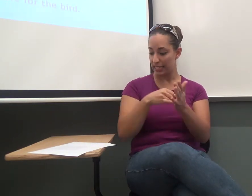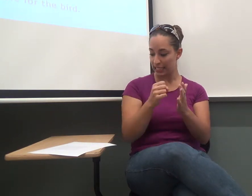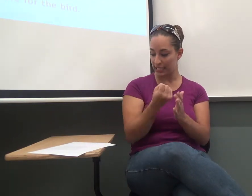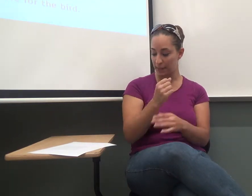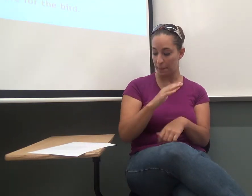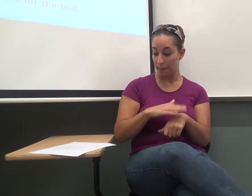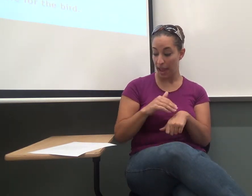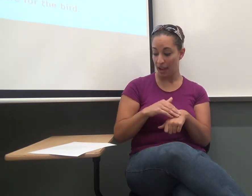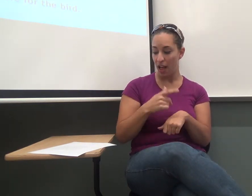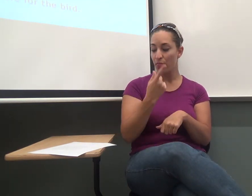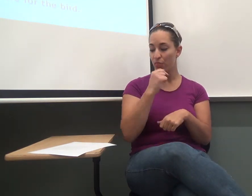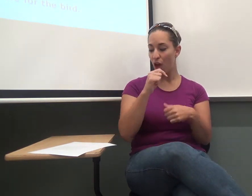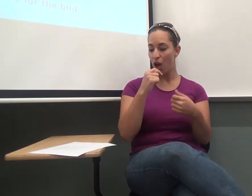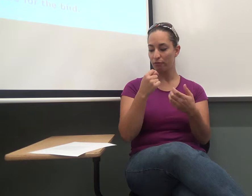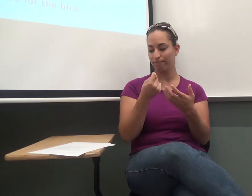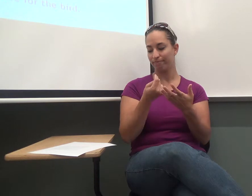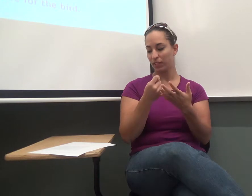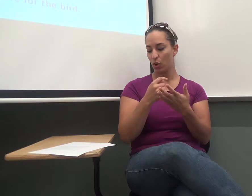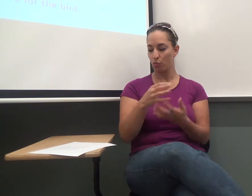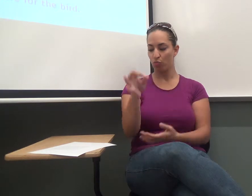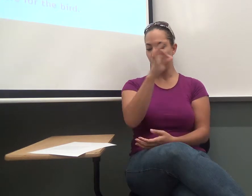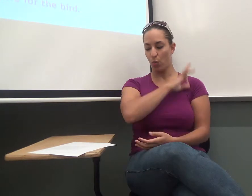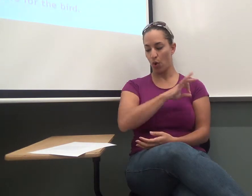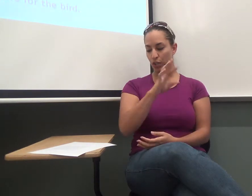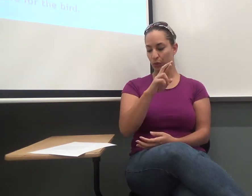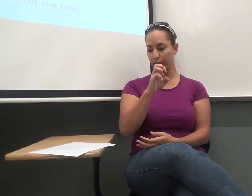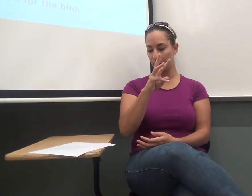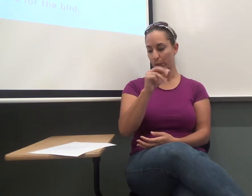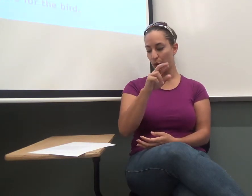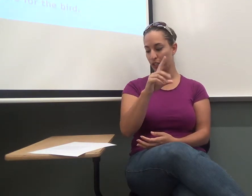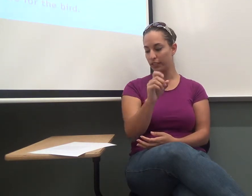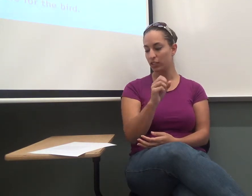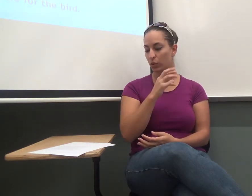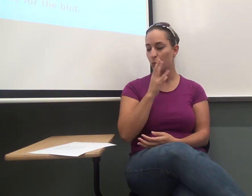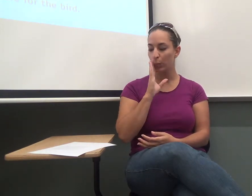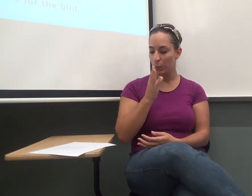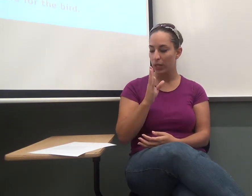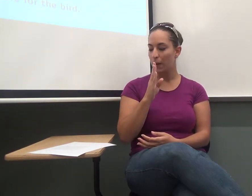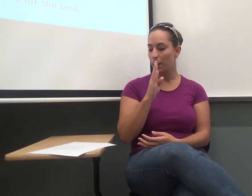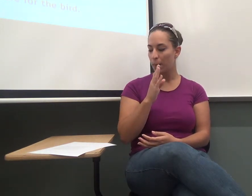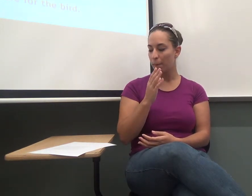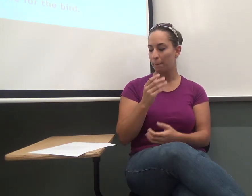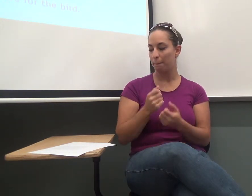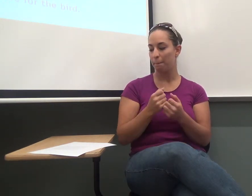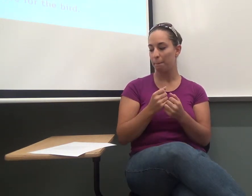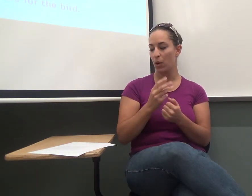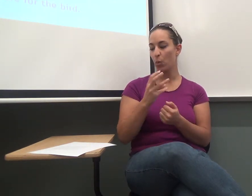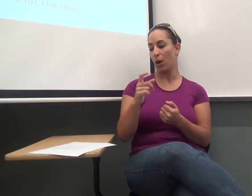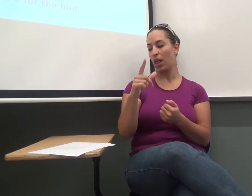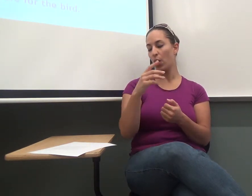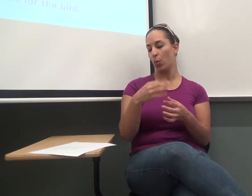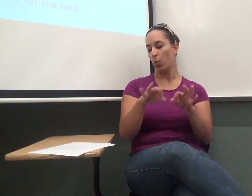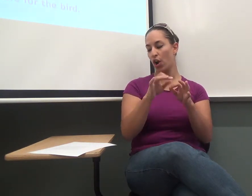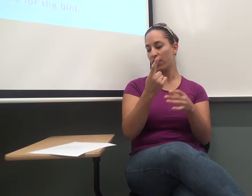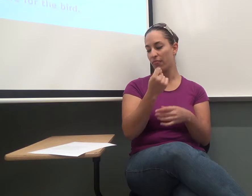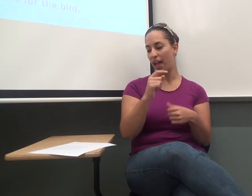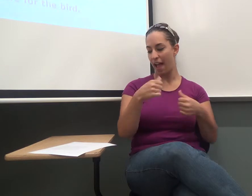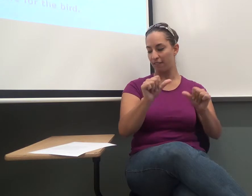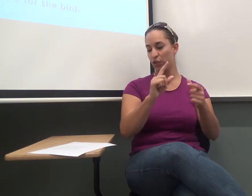watch Beretta. I don't know that show. The white bird and he had Michelin's the... got it down. So, Beretta. very well done, Maria. Nice reading. Thank